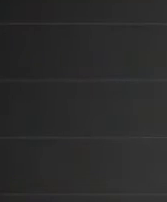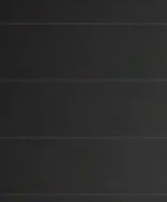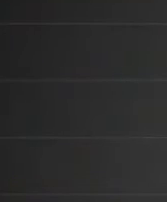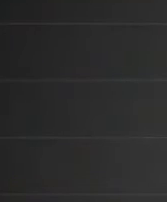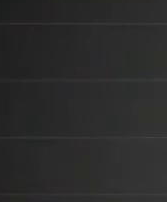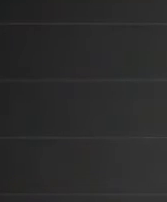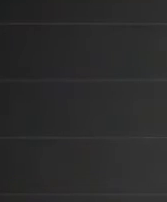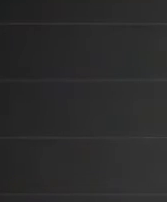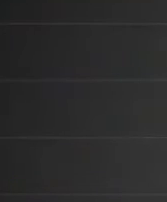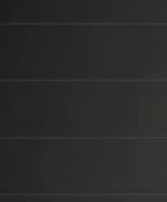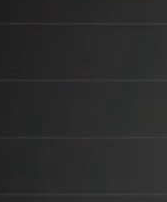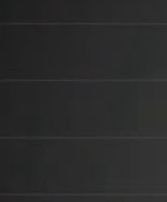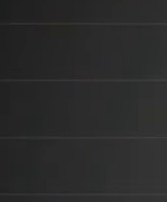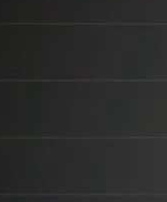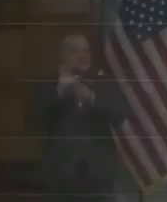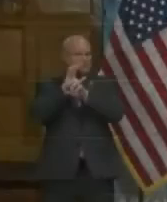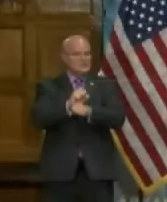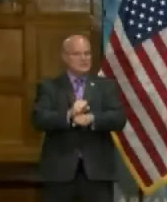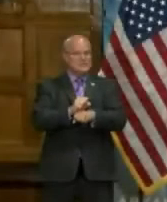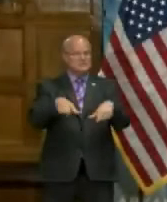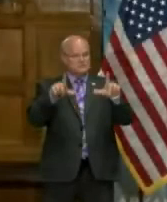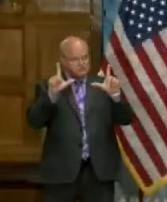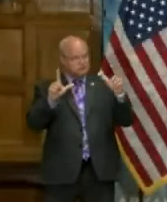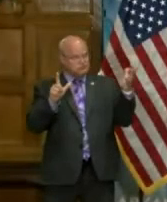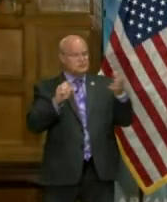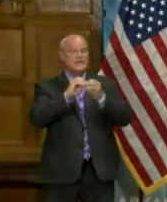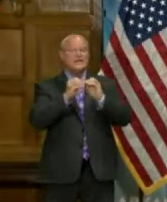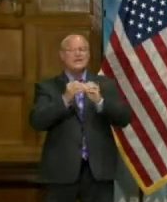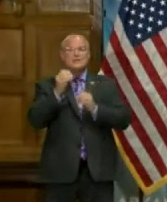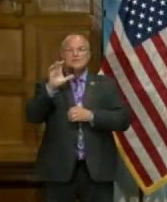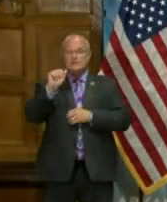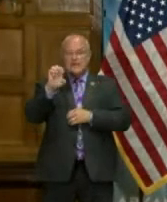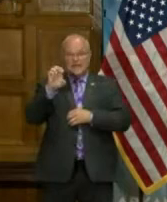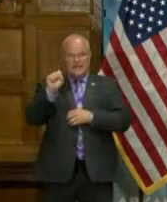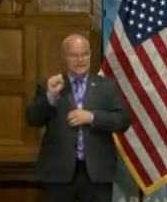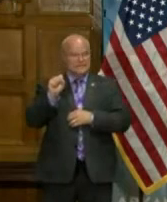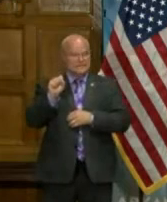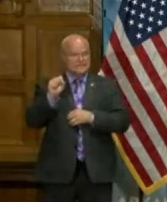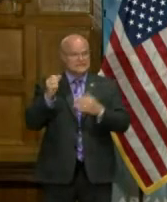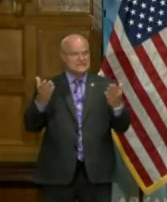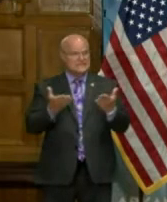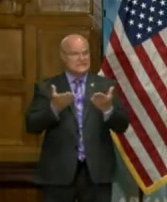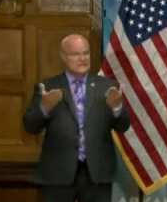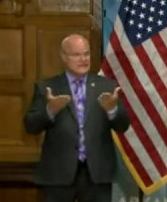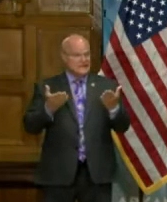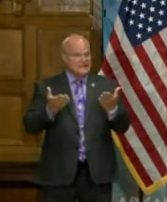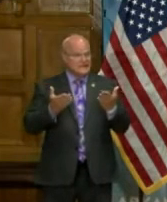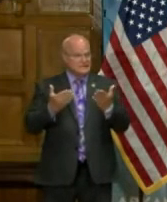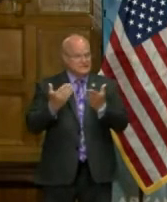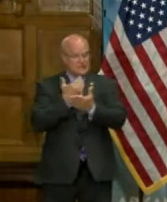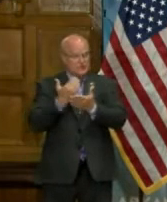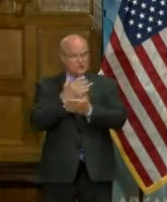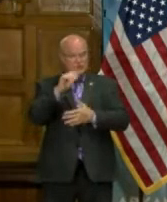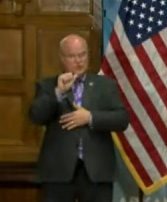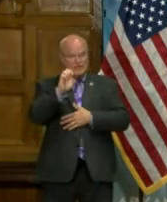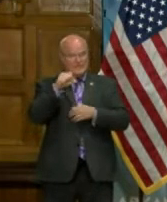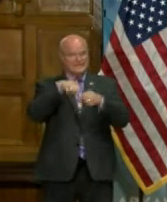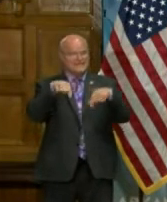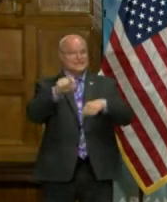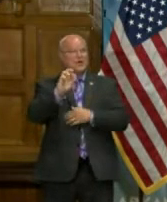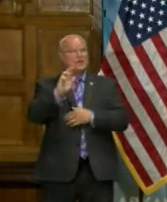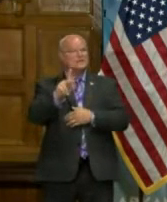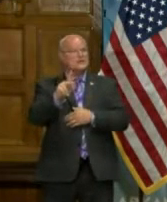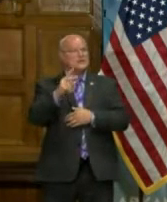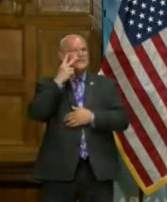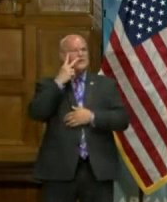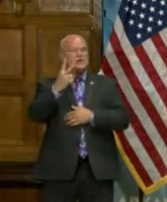First, you see the traditional slide on the number of cases here, new cases in Arkansas, and you